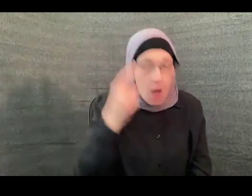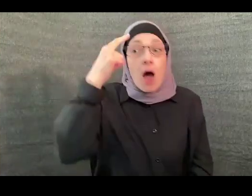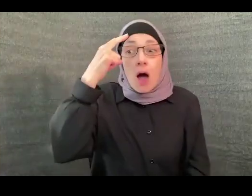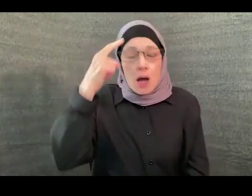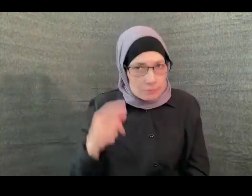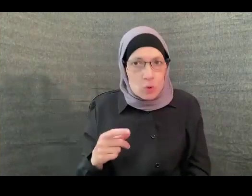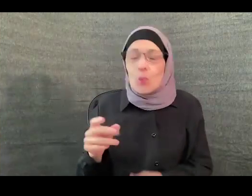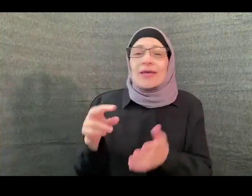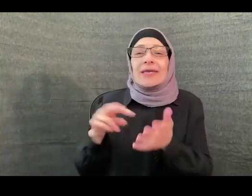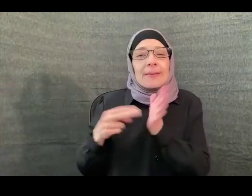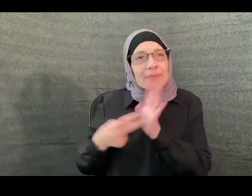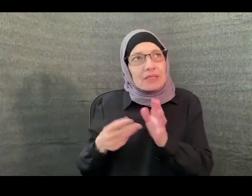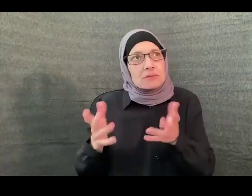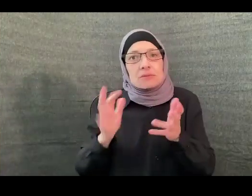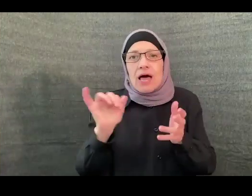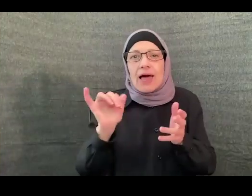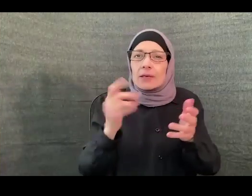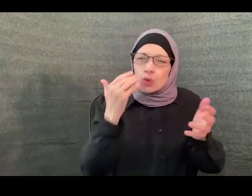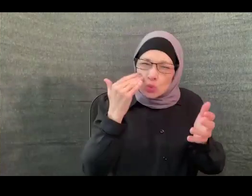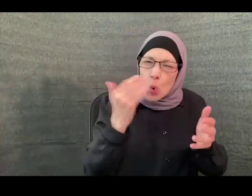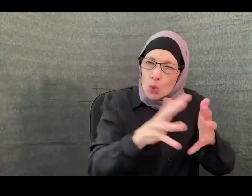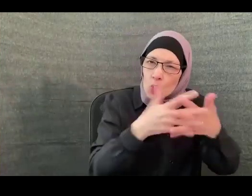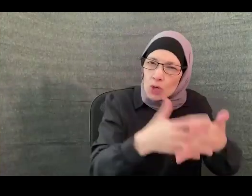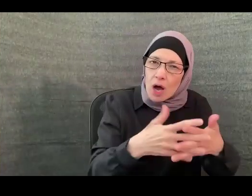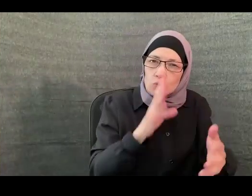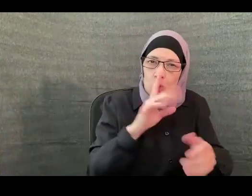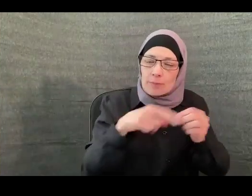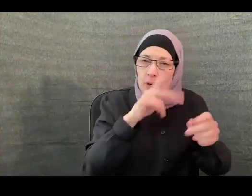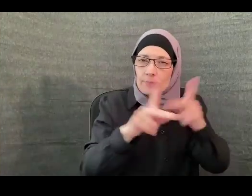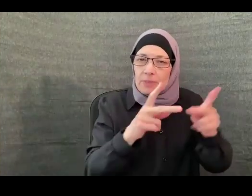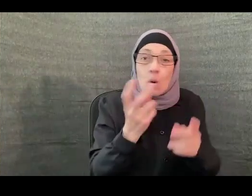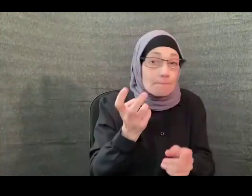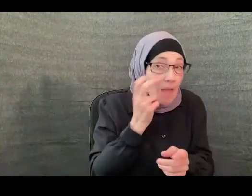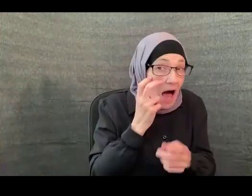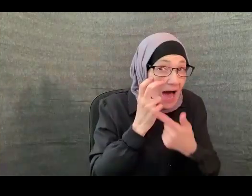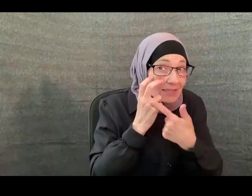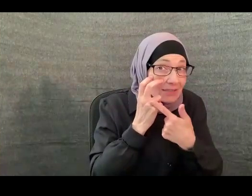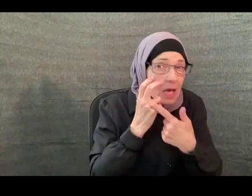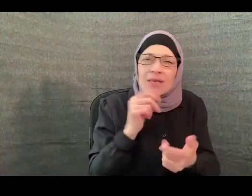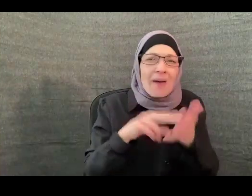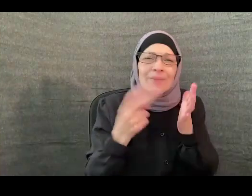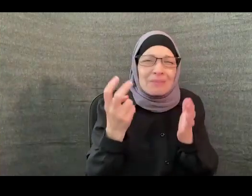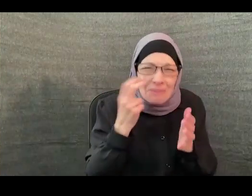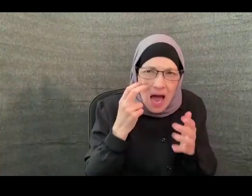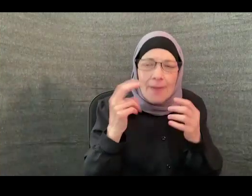about a person being blind, it is talking about spiritual blindness,